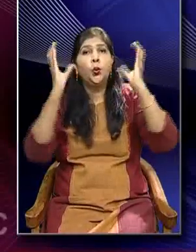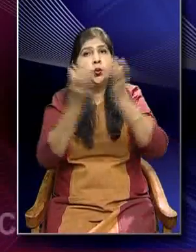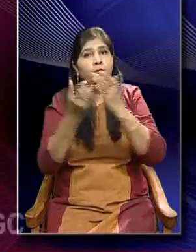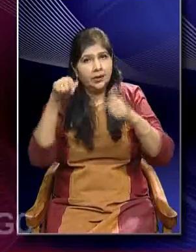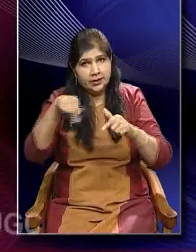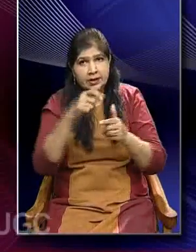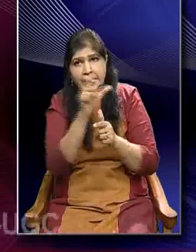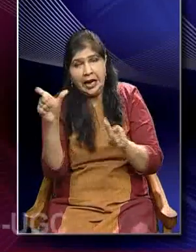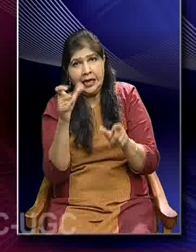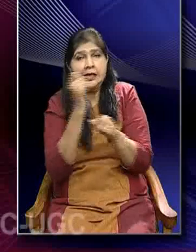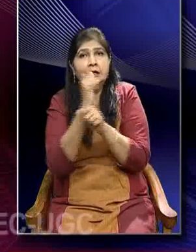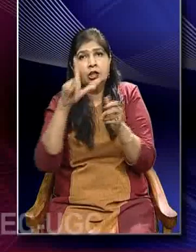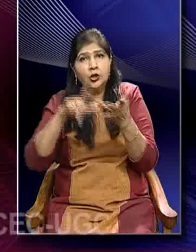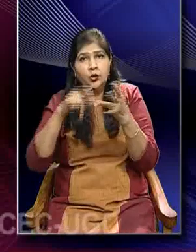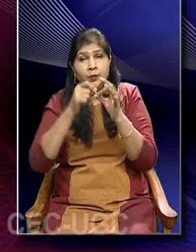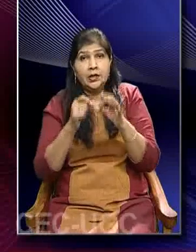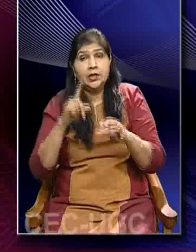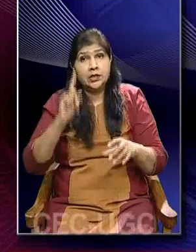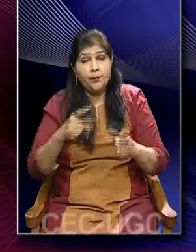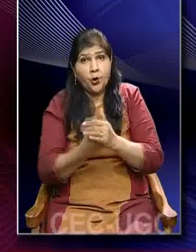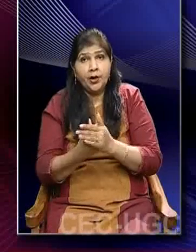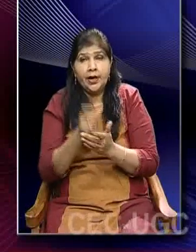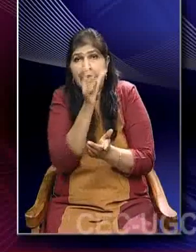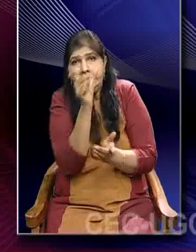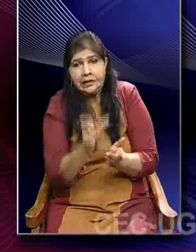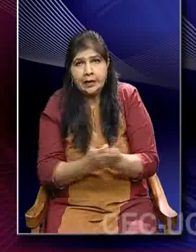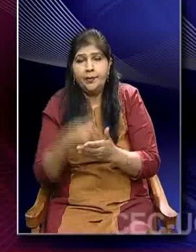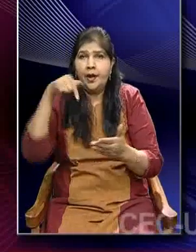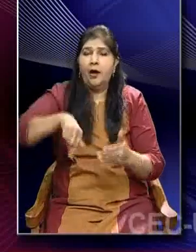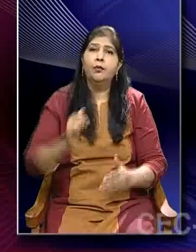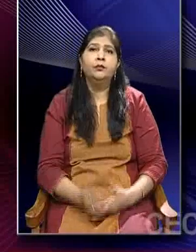globalization is an important concept now.